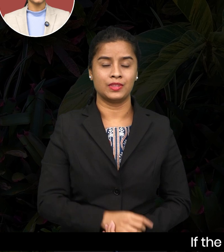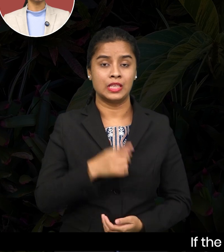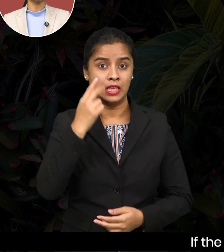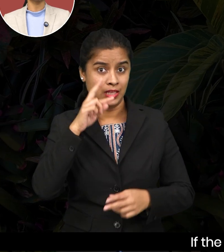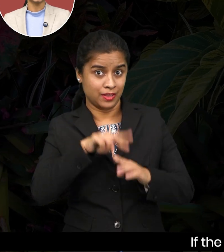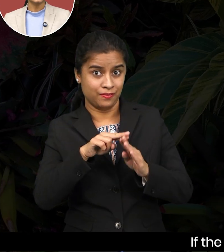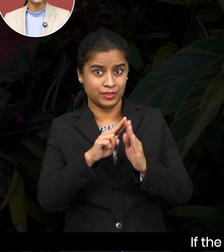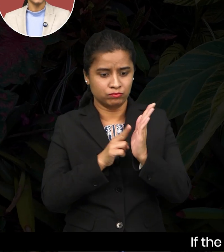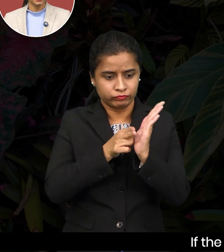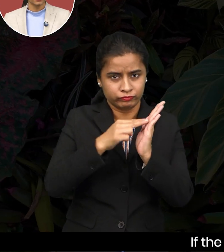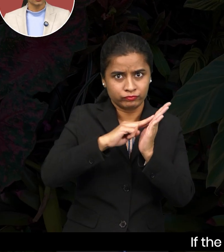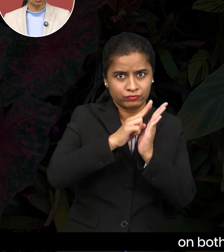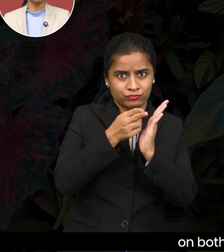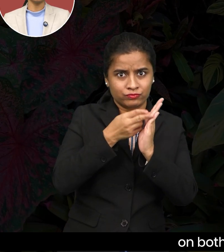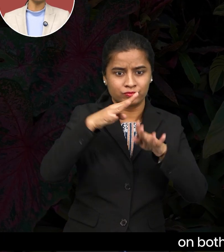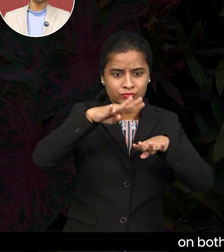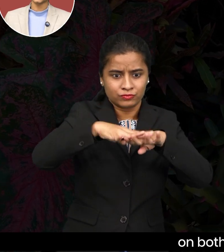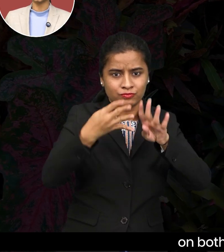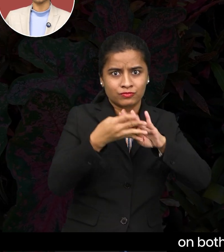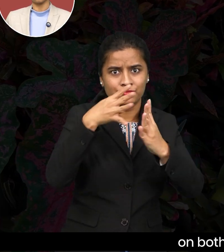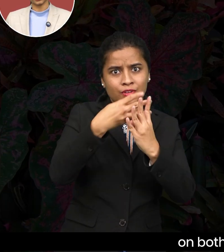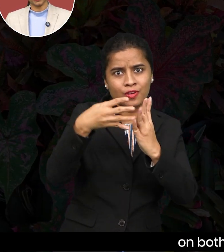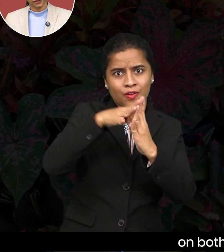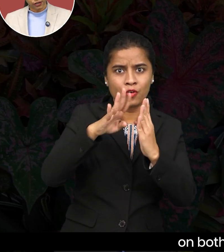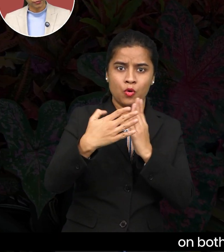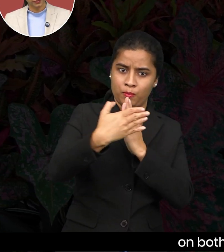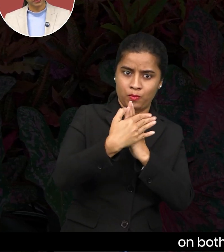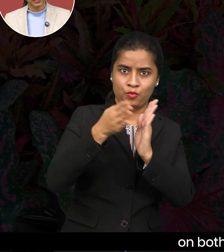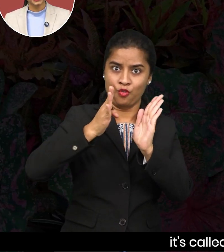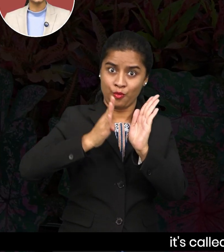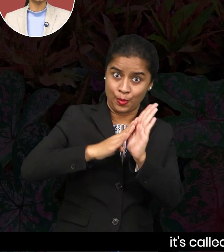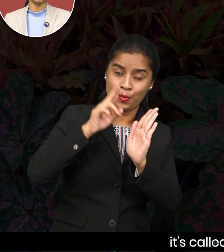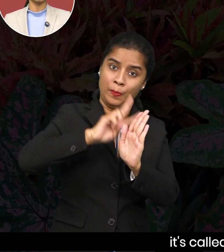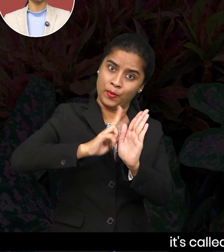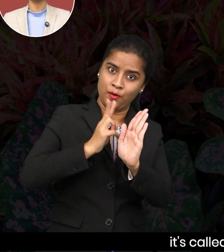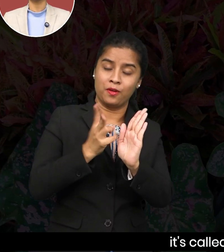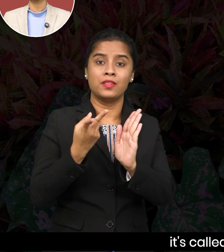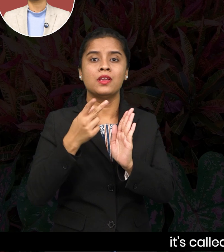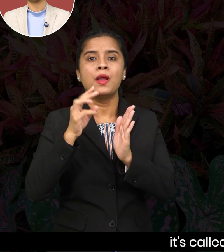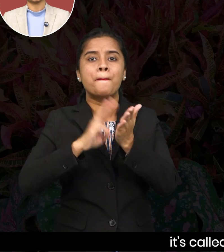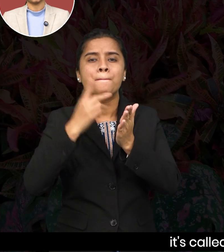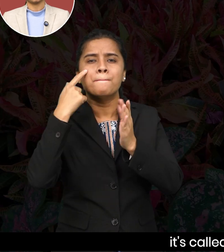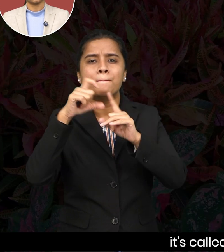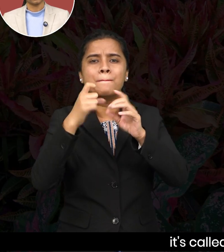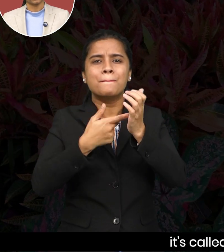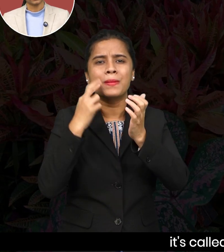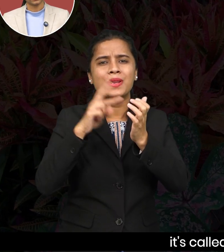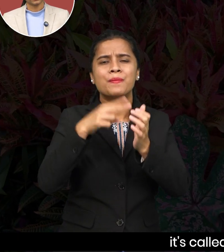If the pattern is net-like on both sides of the midrib, it's called reticulate